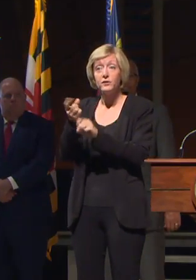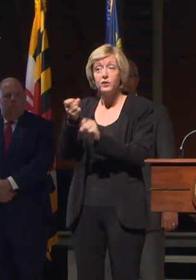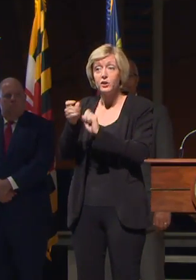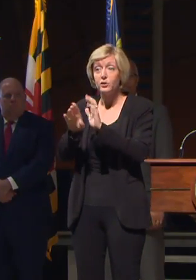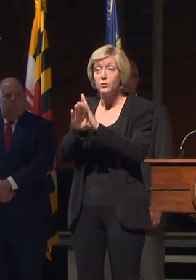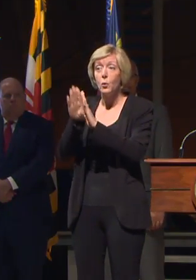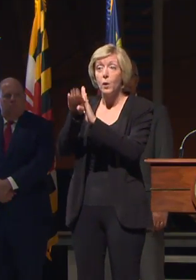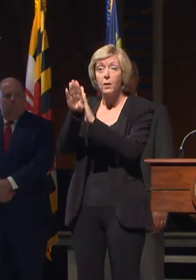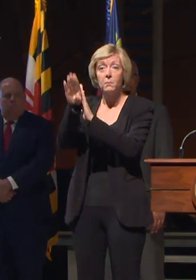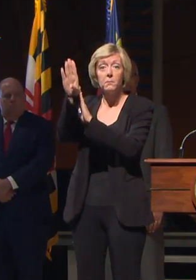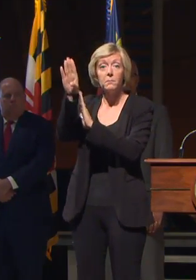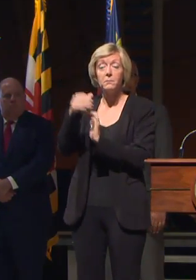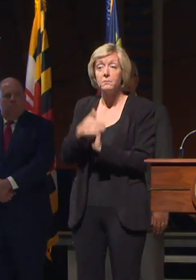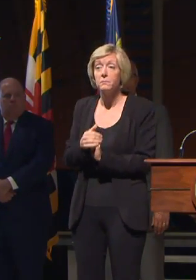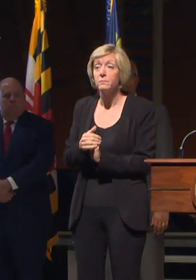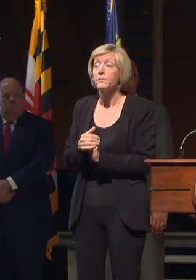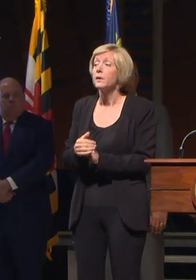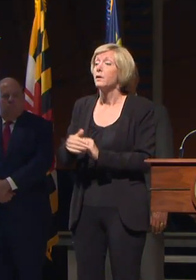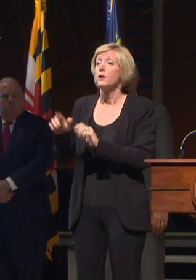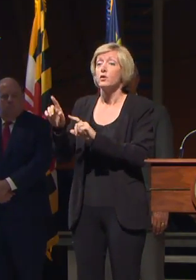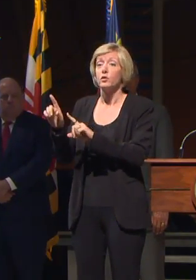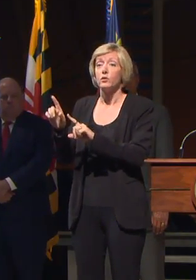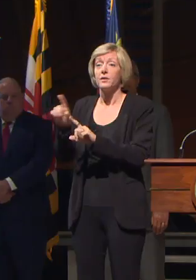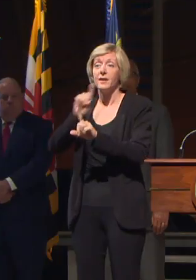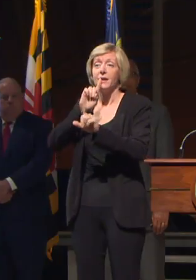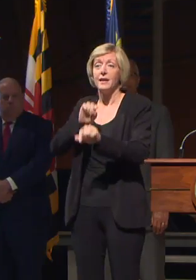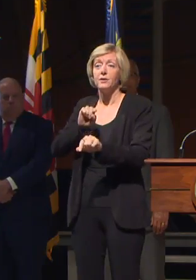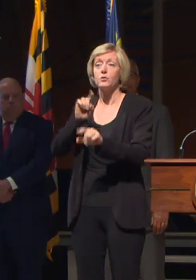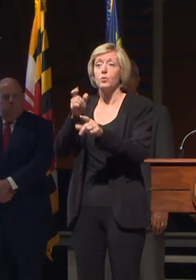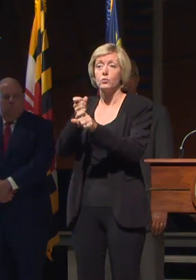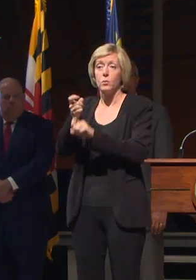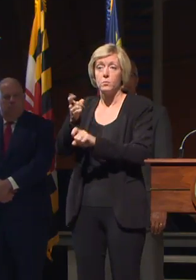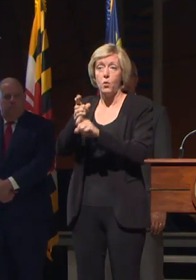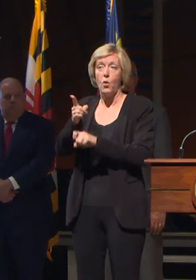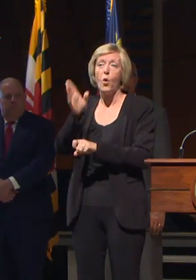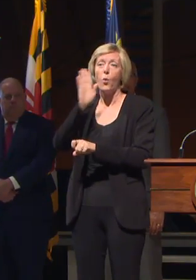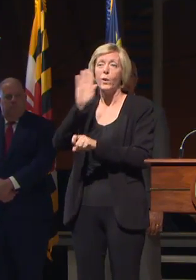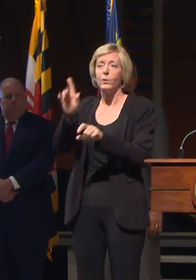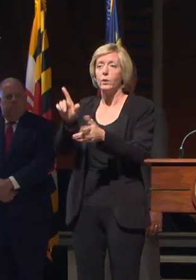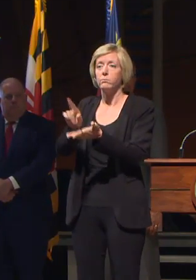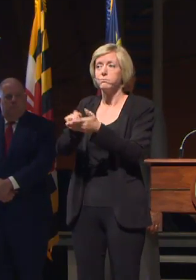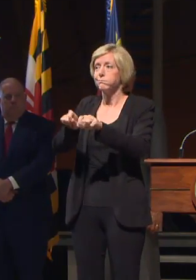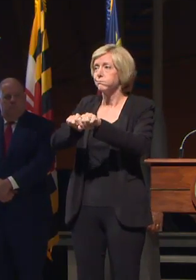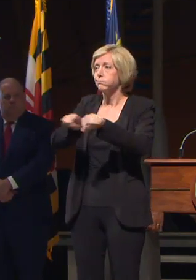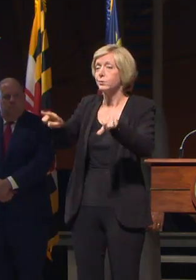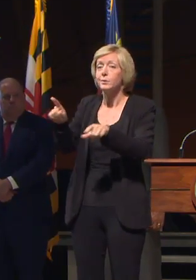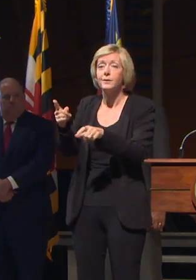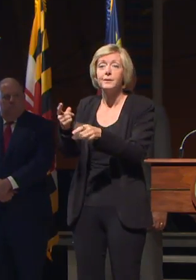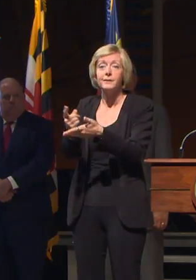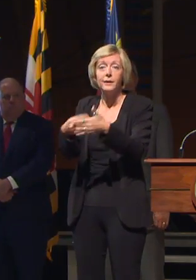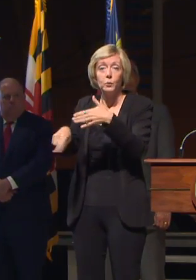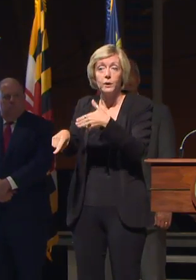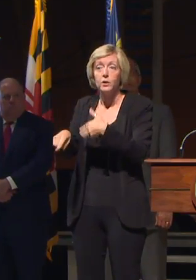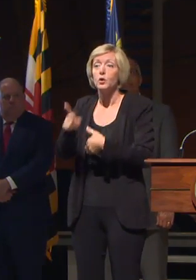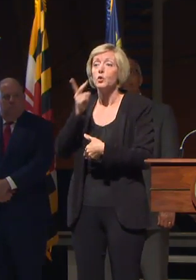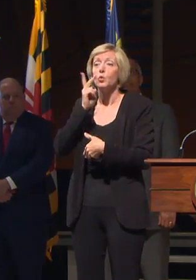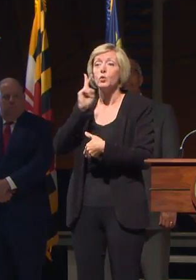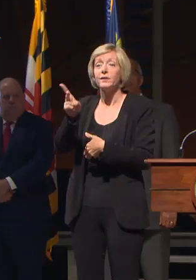year. In the Governor's Customer Service Annual Report that will be released next week, you will see an overall